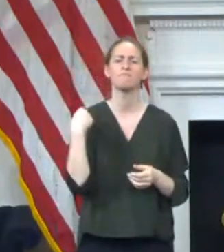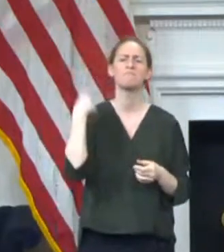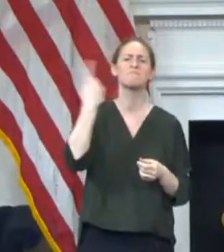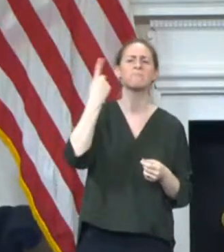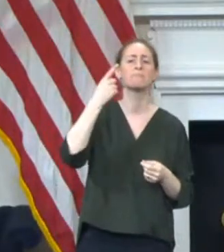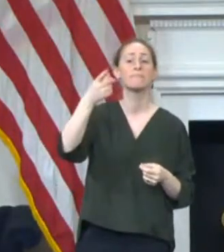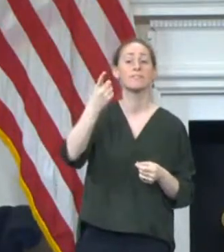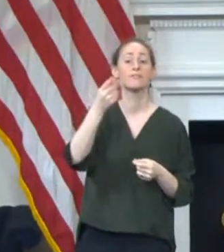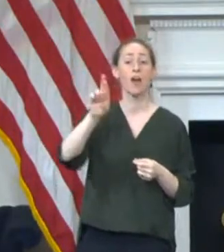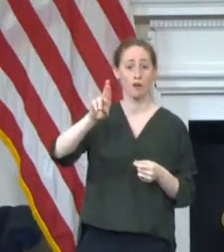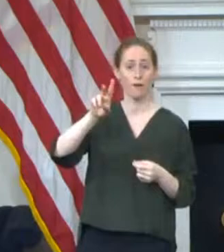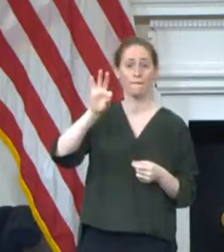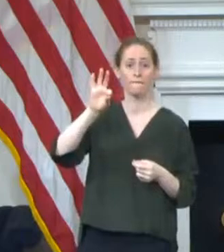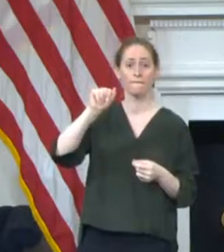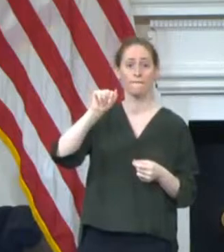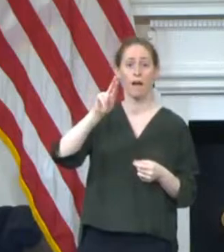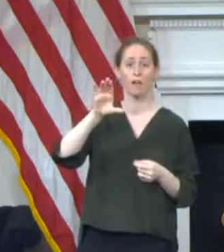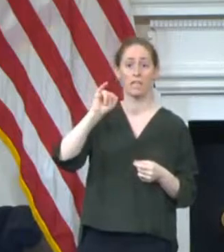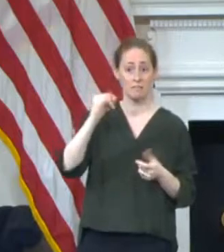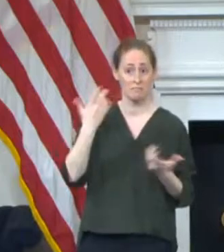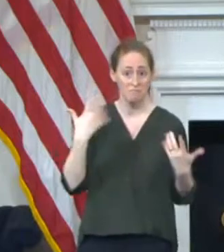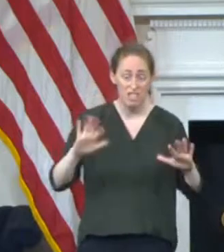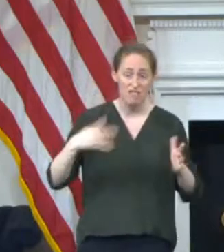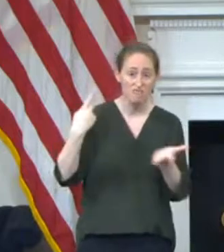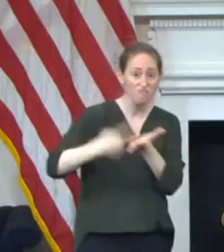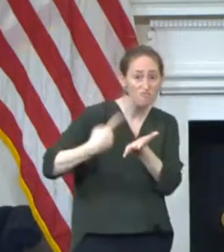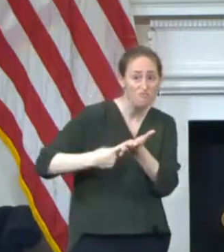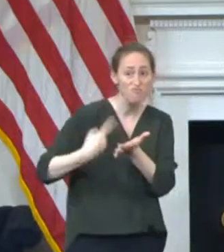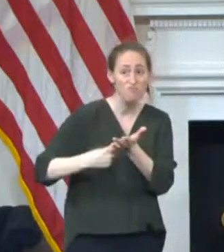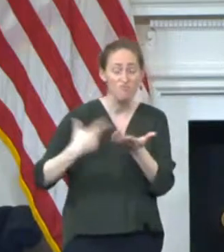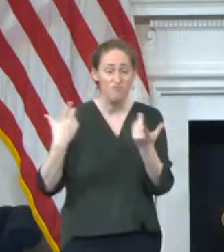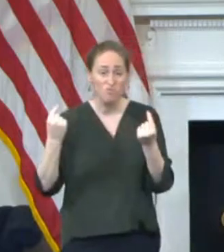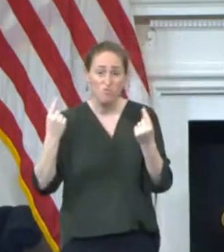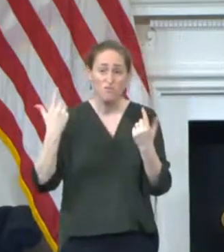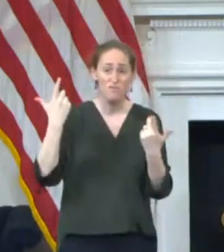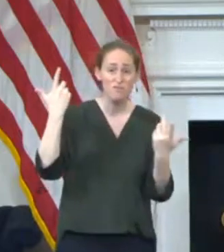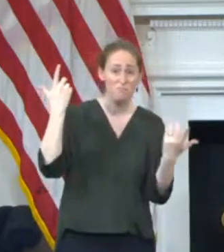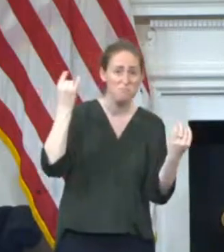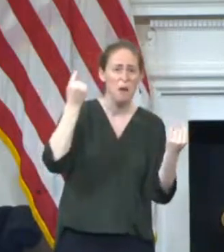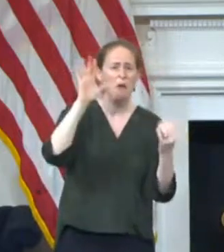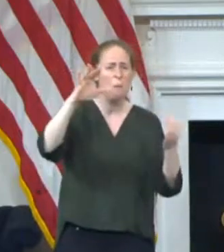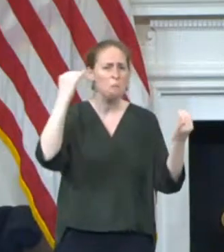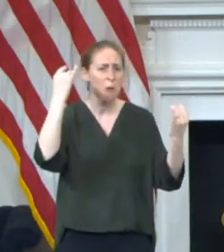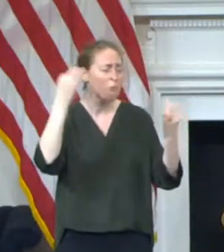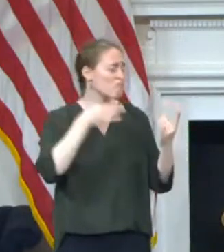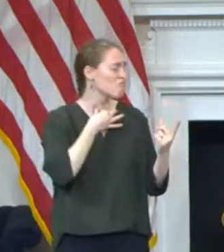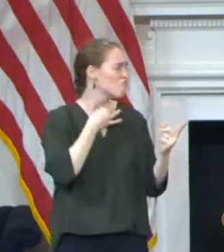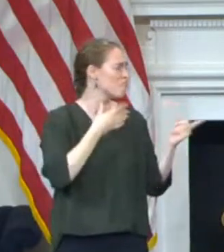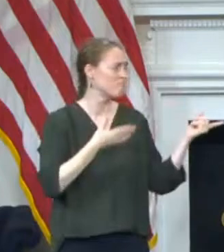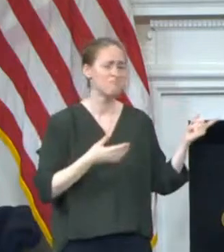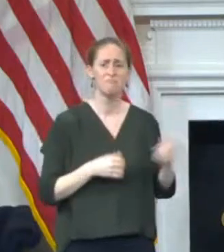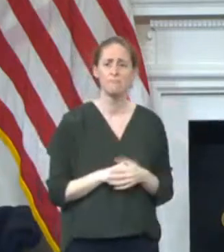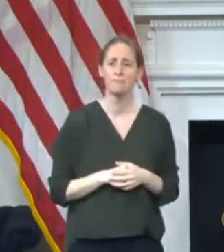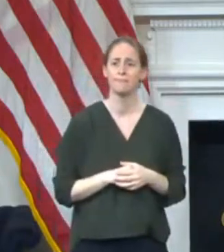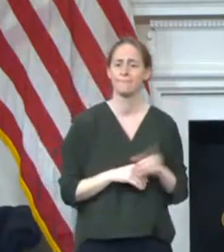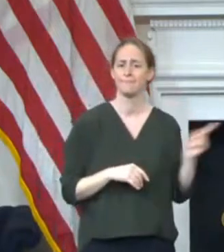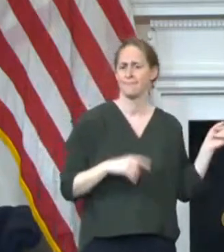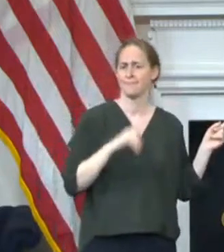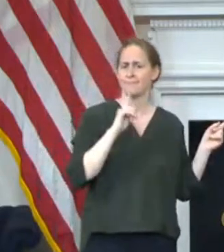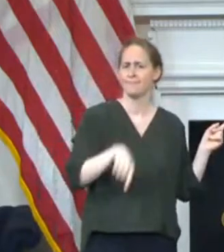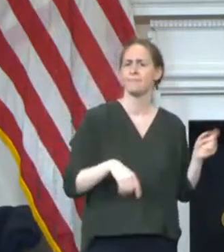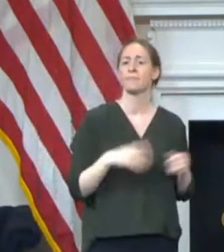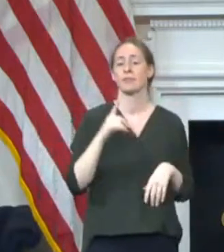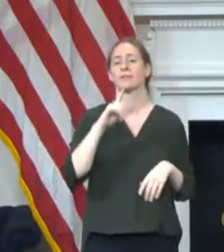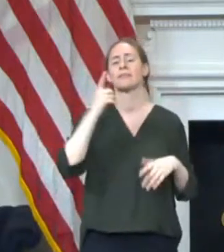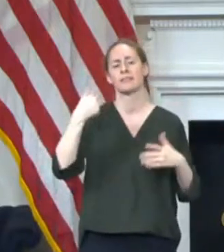him, or for that matter, anyone on the president's coronavirus task force as we see the transition happen. I guess we had a